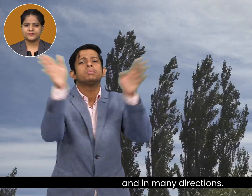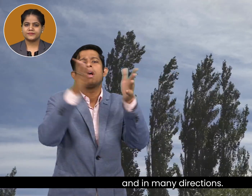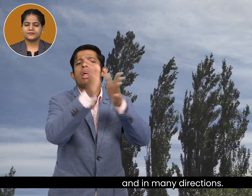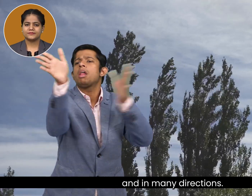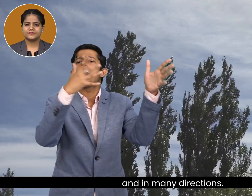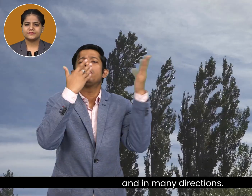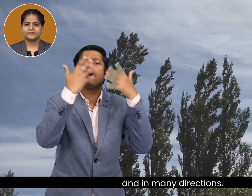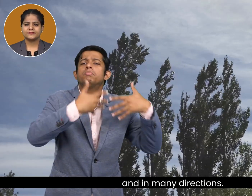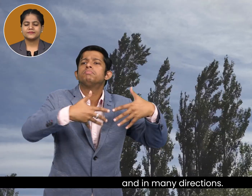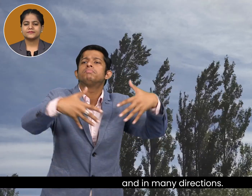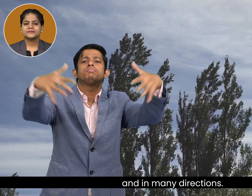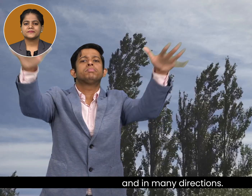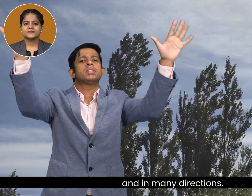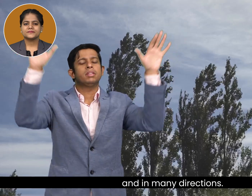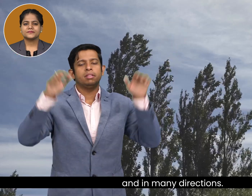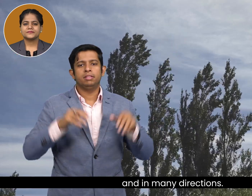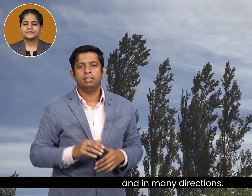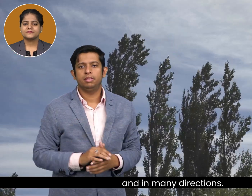directions.